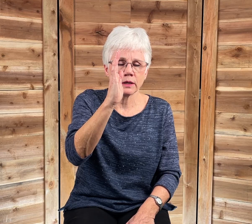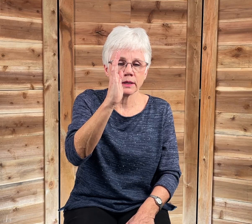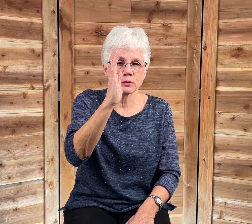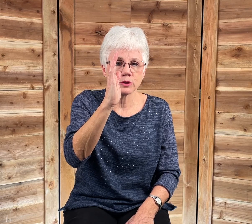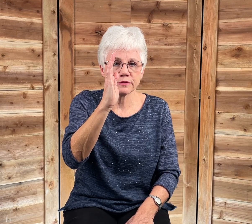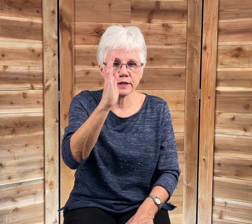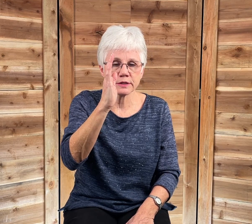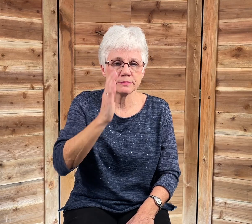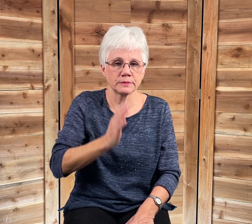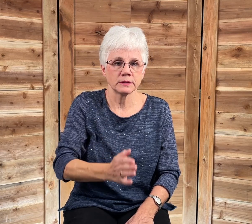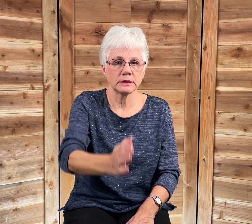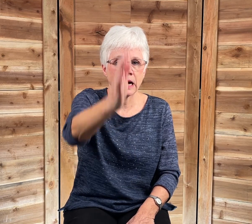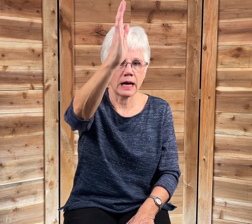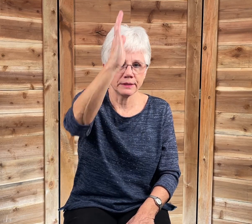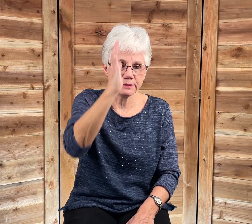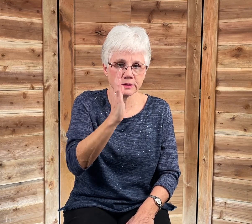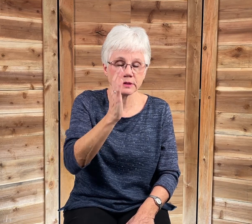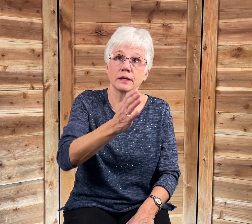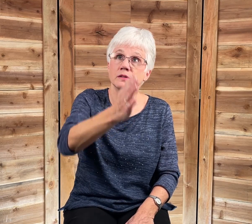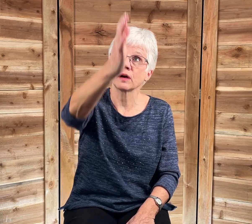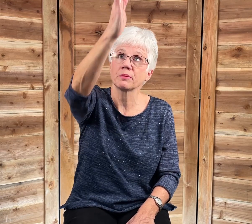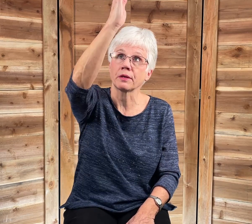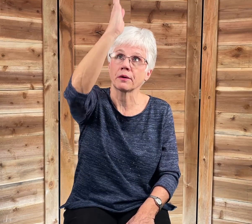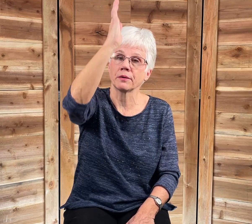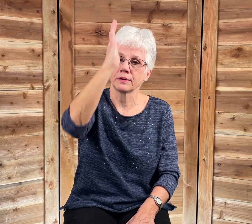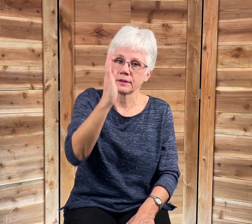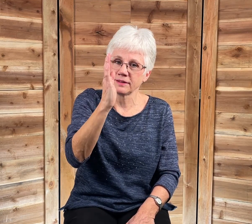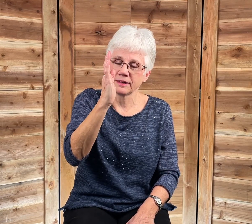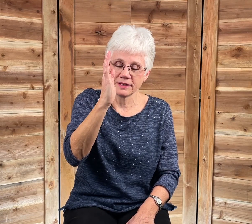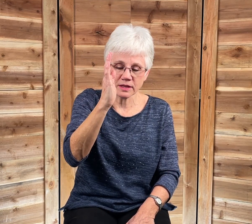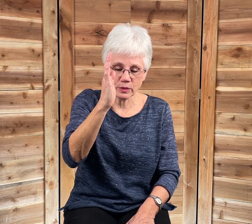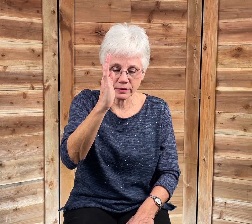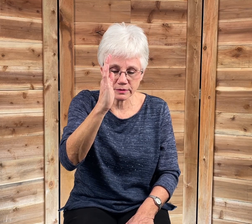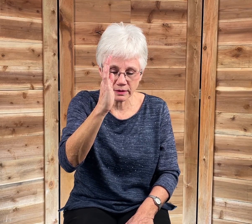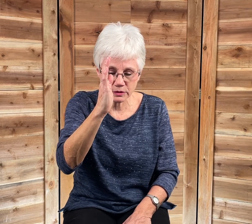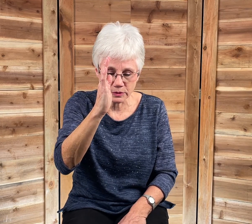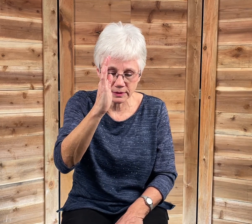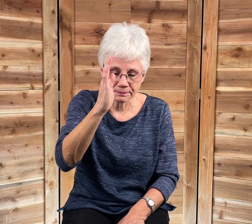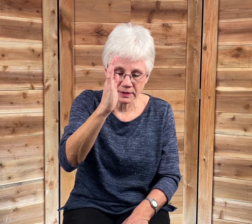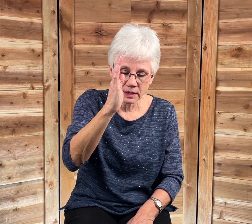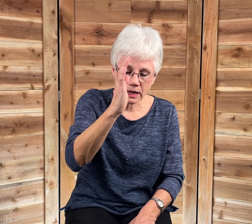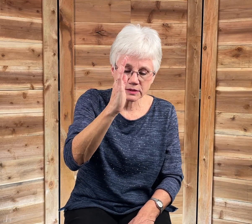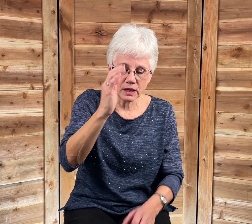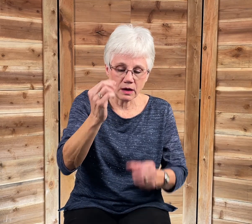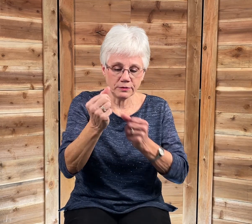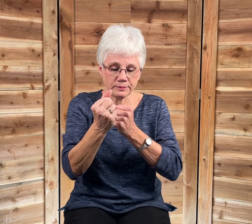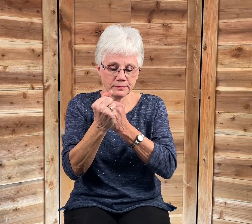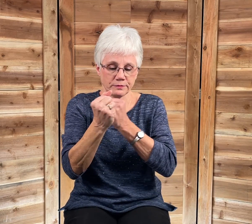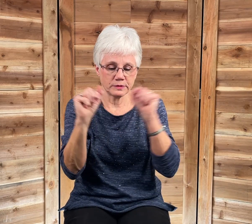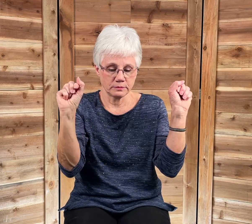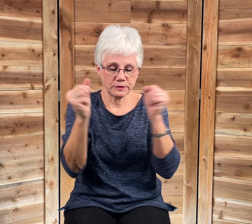down, kind of like towards your face. God, this is God, he's up there. And he's kind of with us then too, isn't he? God's